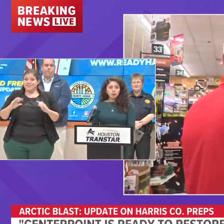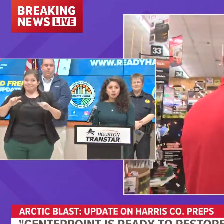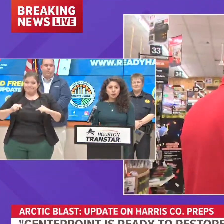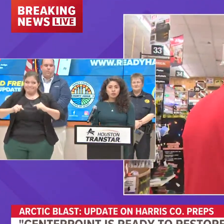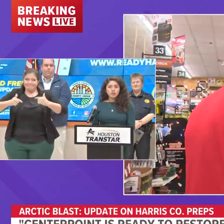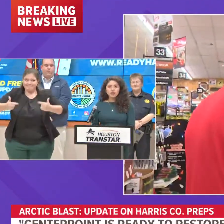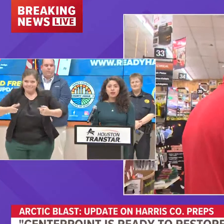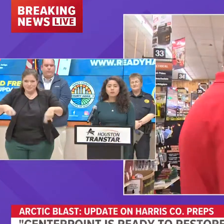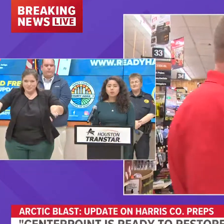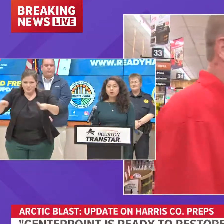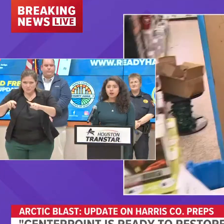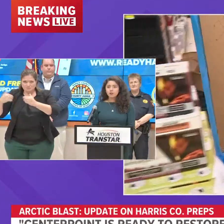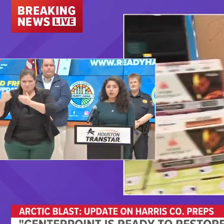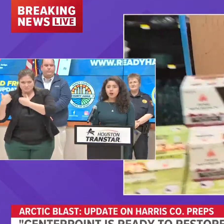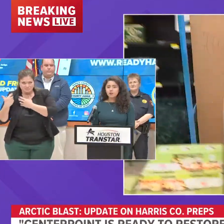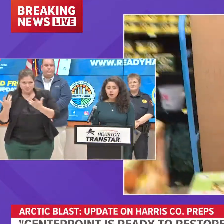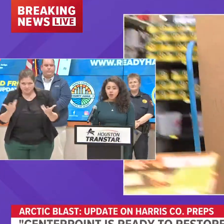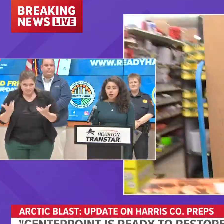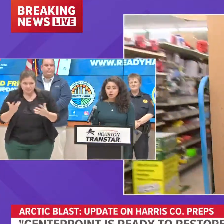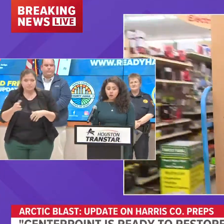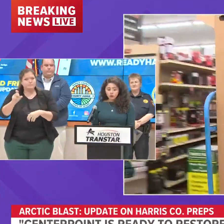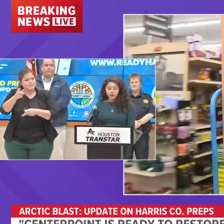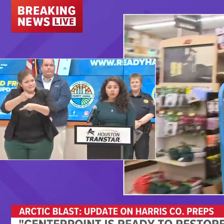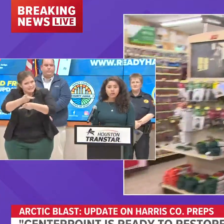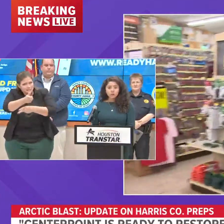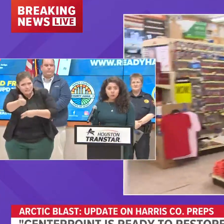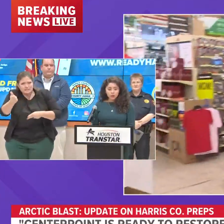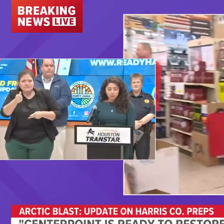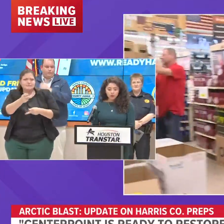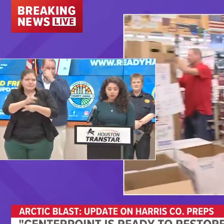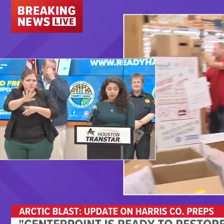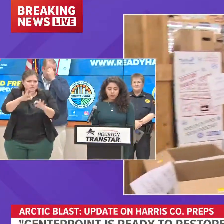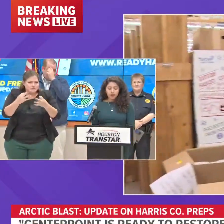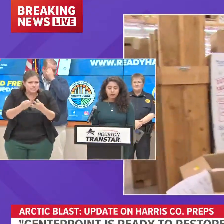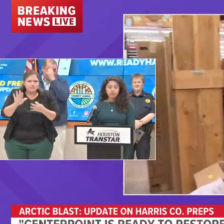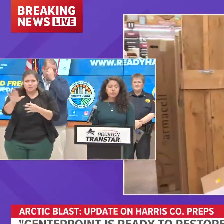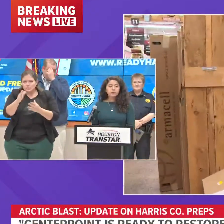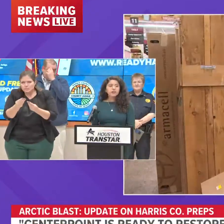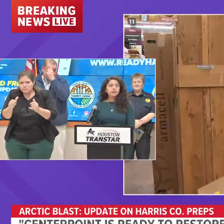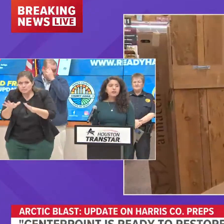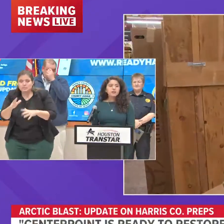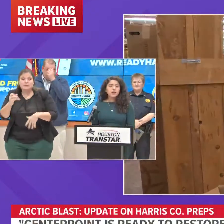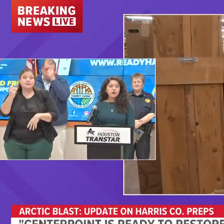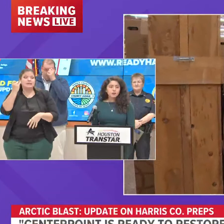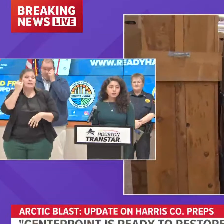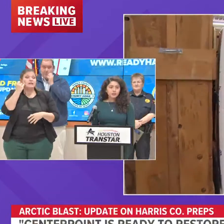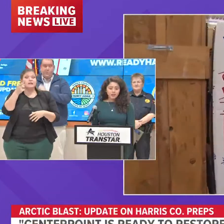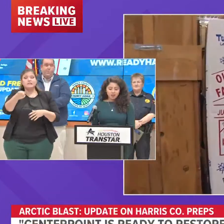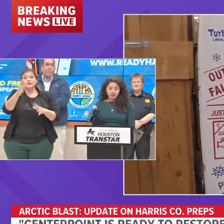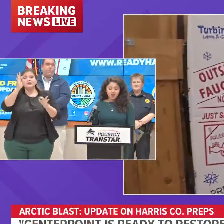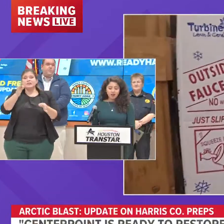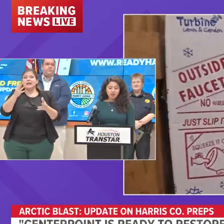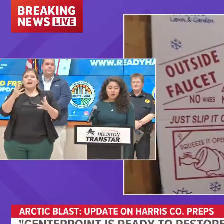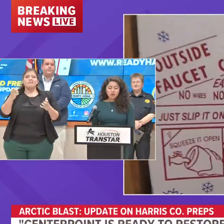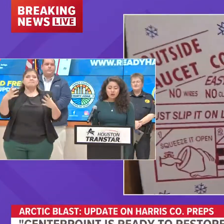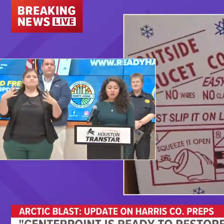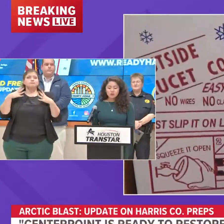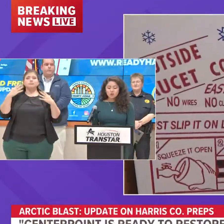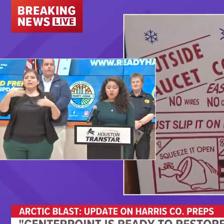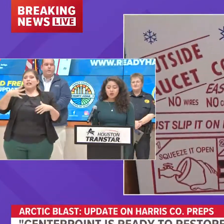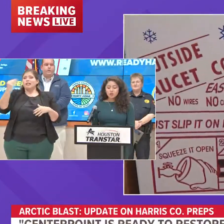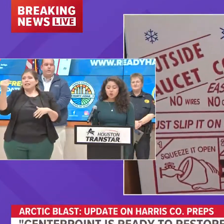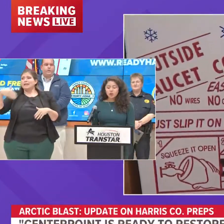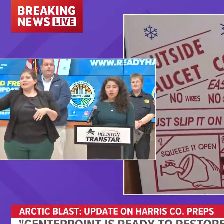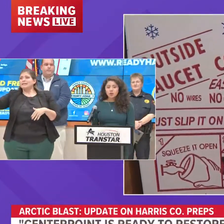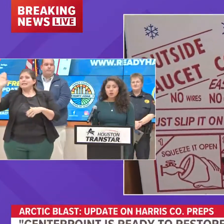your part as well, to take care of yourself, of your family, your property. If you're leaving town, turn off